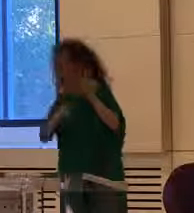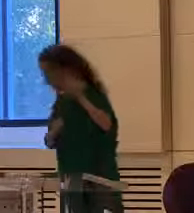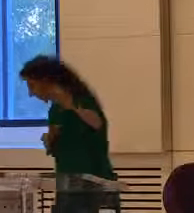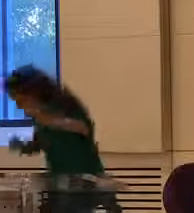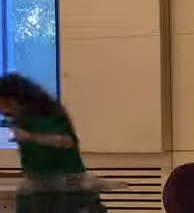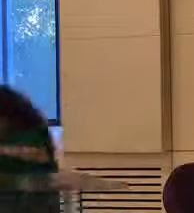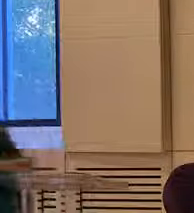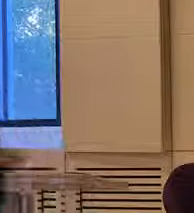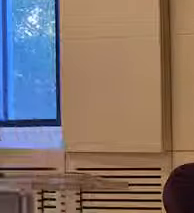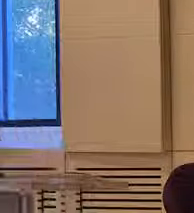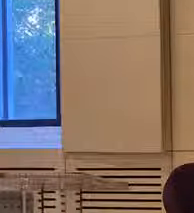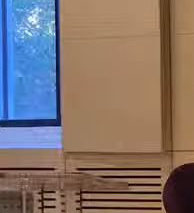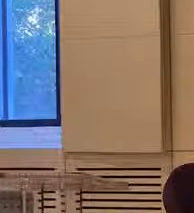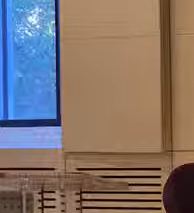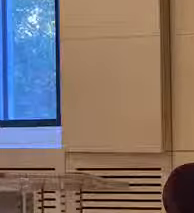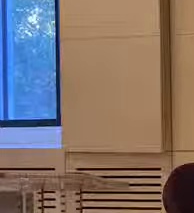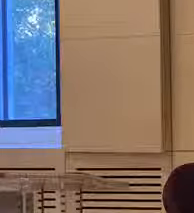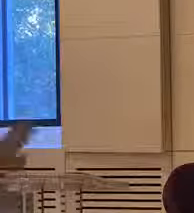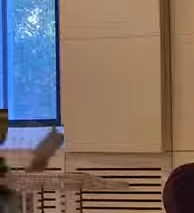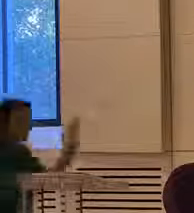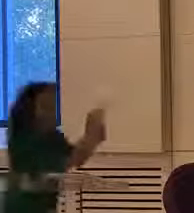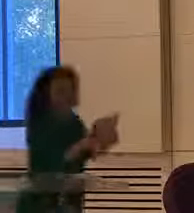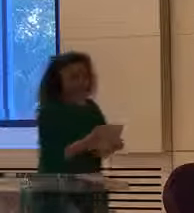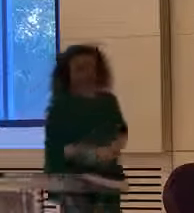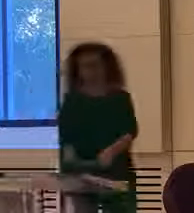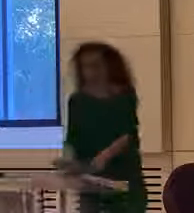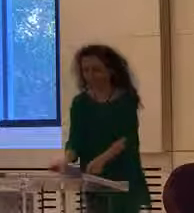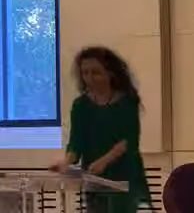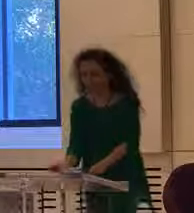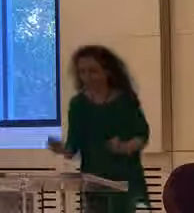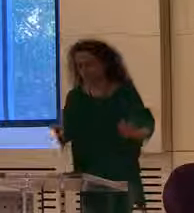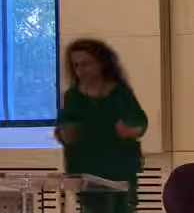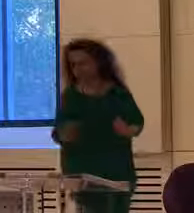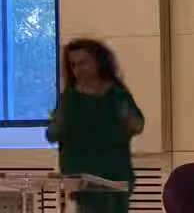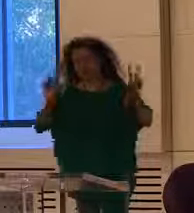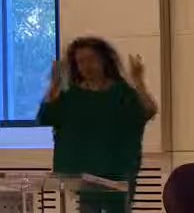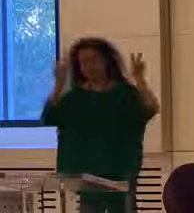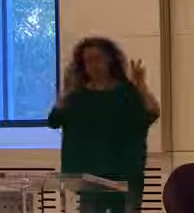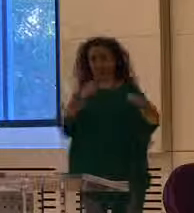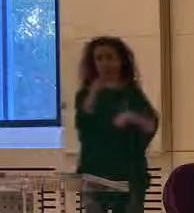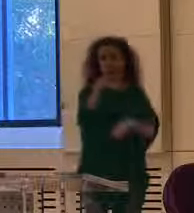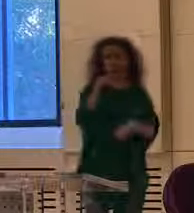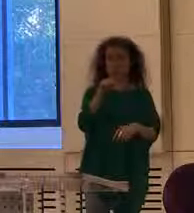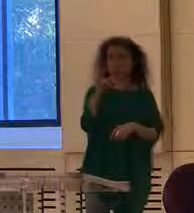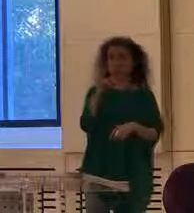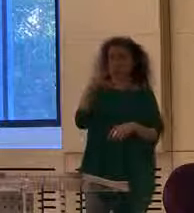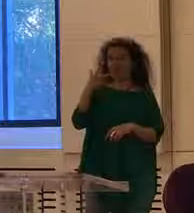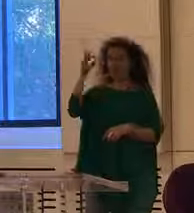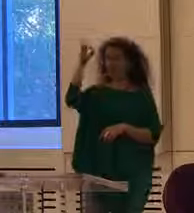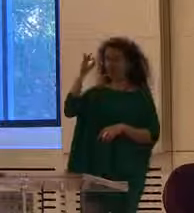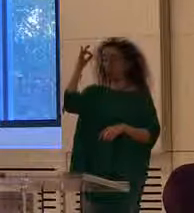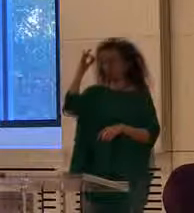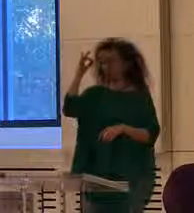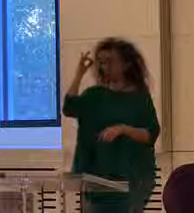on mental health issues. So the theme of the discussion and the presentation.